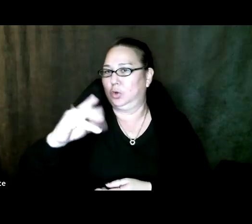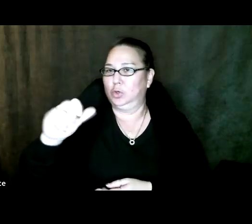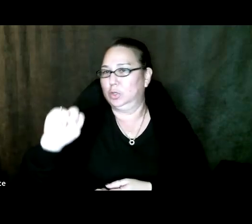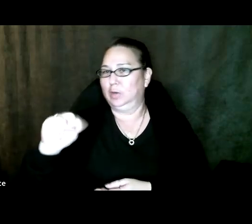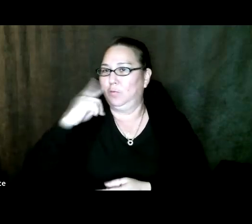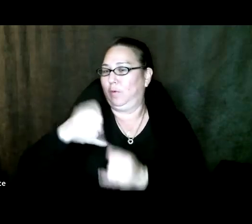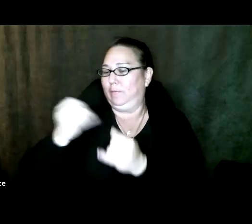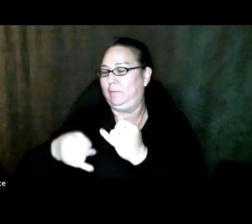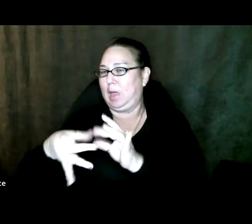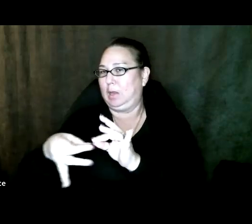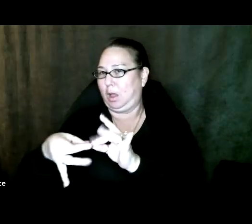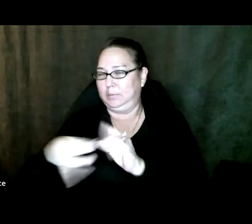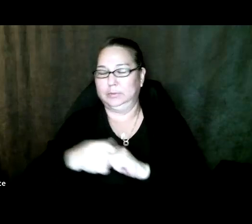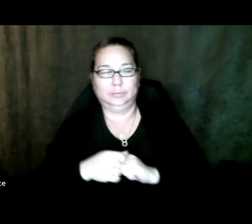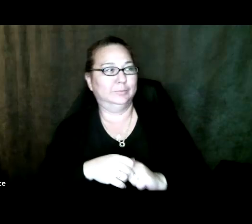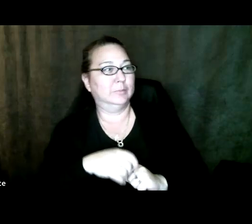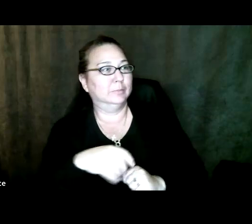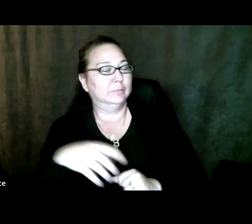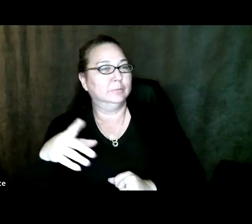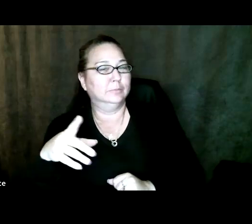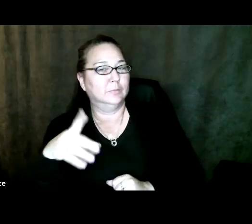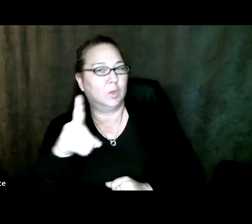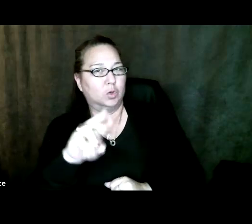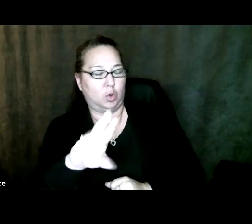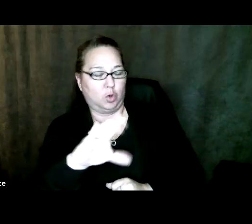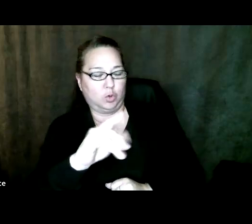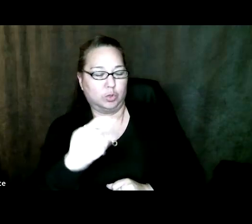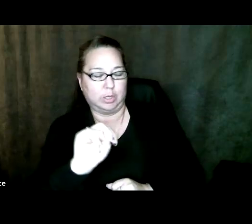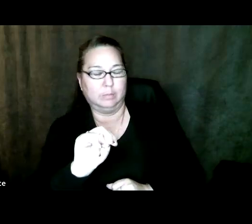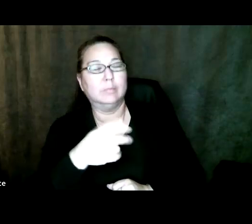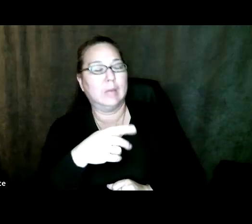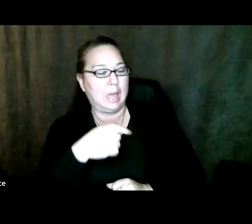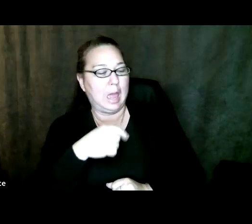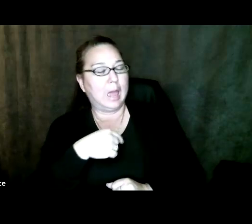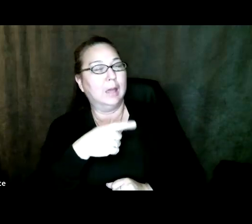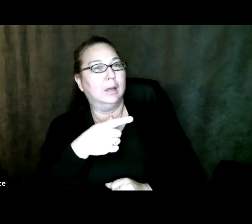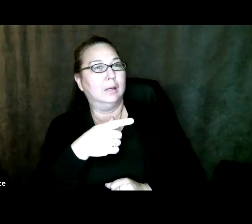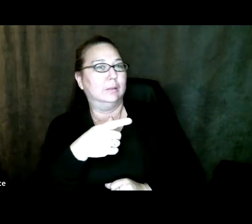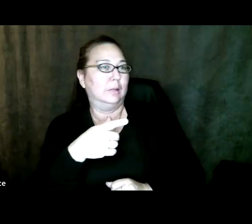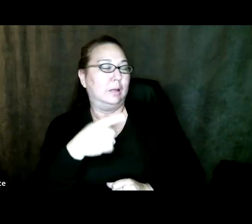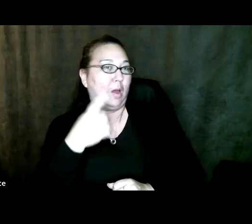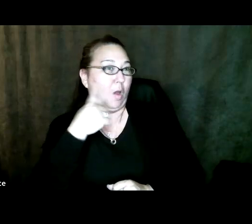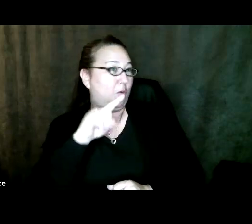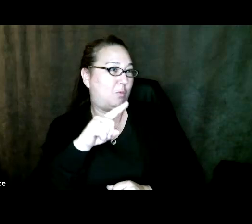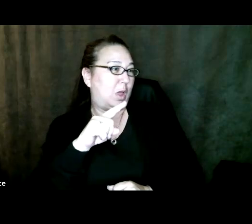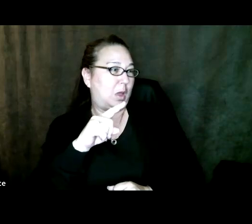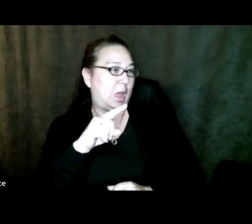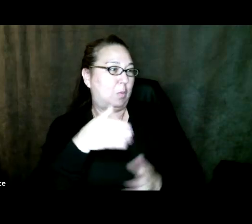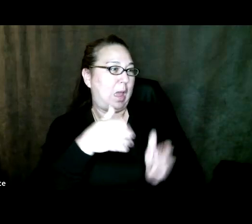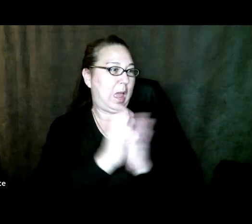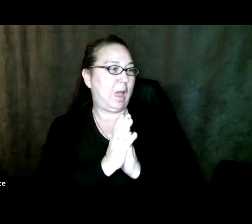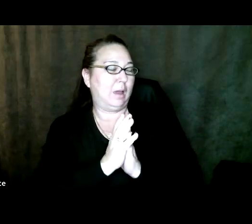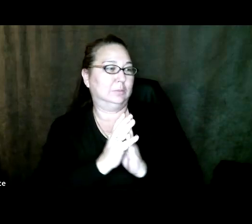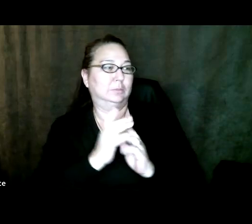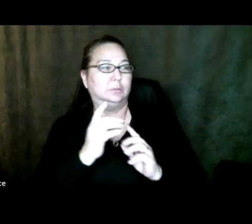I think, Chair, you covered all of that. I'll just invite Director Hassan to come to answer any outstanding questions that school committee members